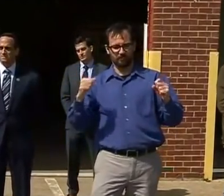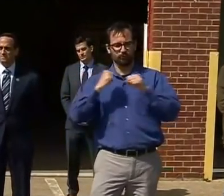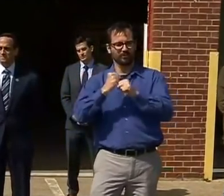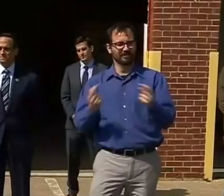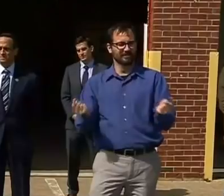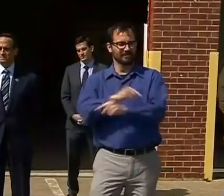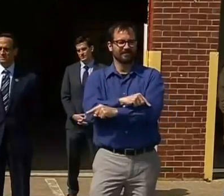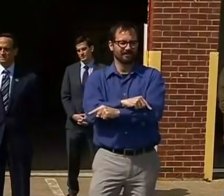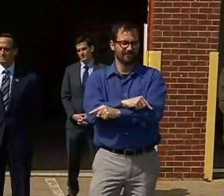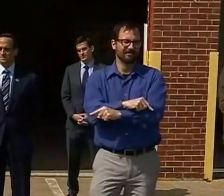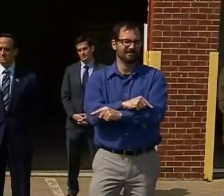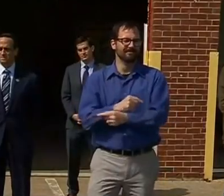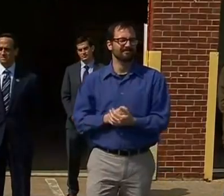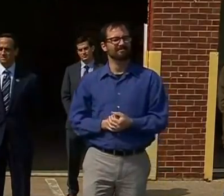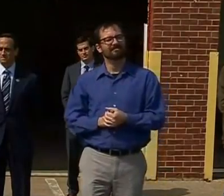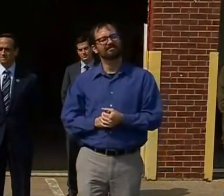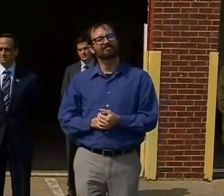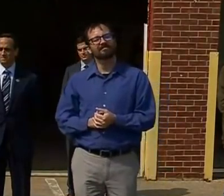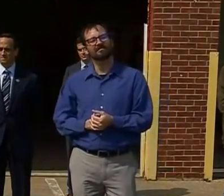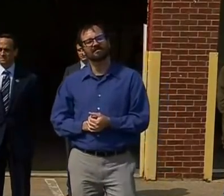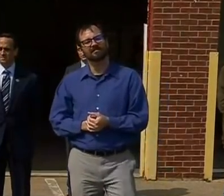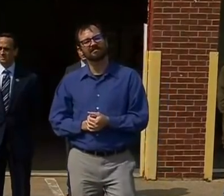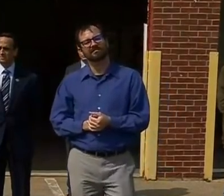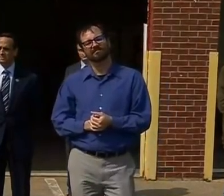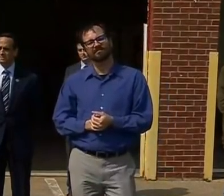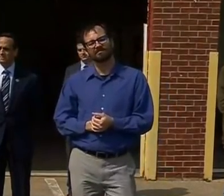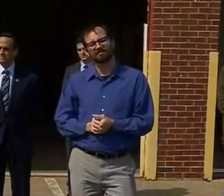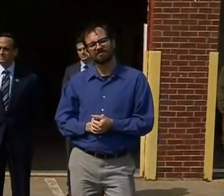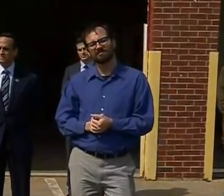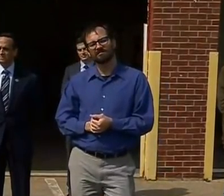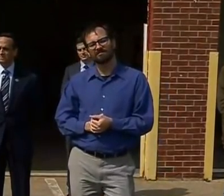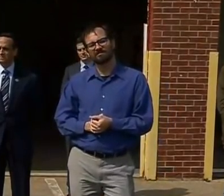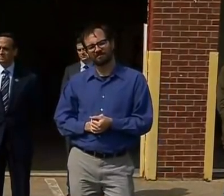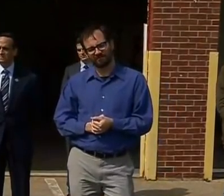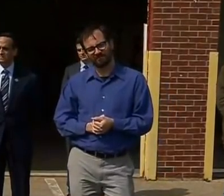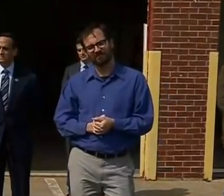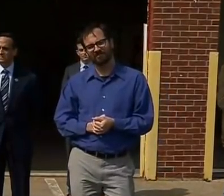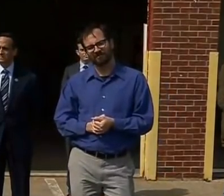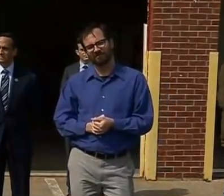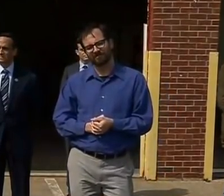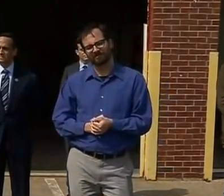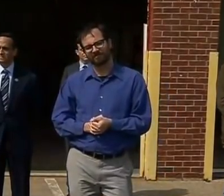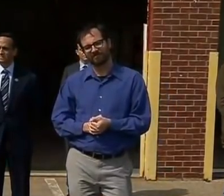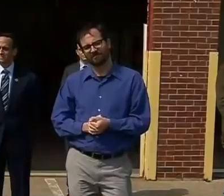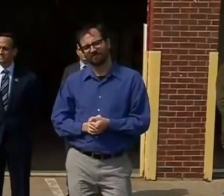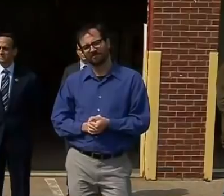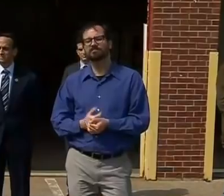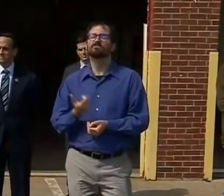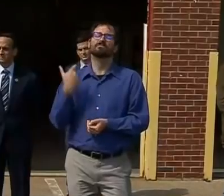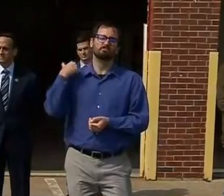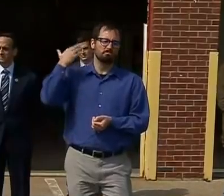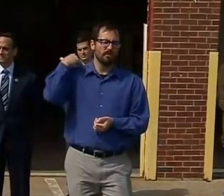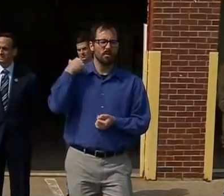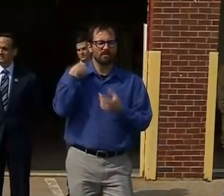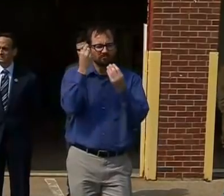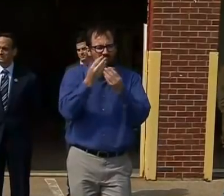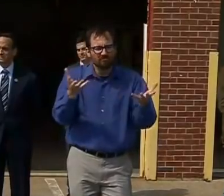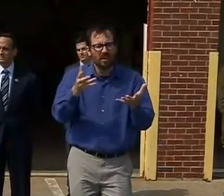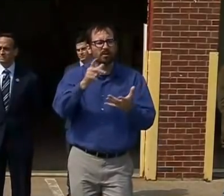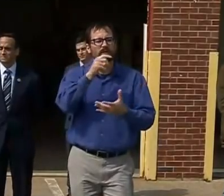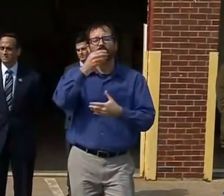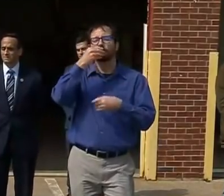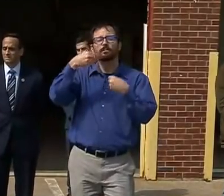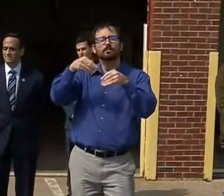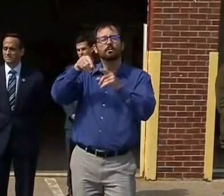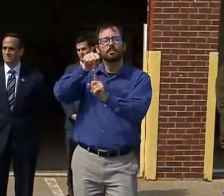in a supermarket at any given time or a grocery store to 40% of the stated total occupancy of the site.